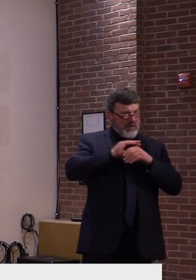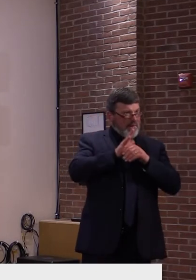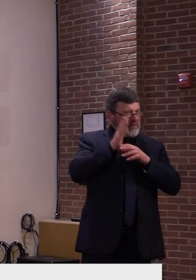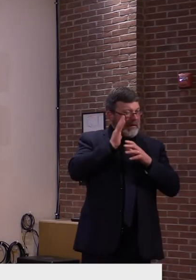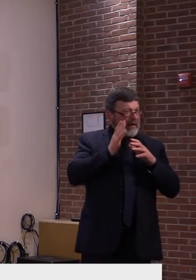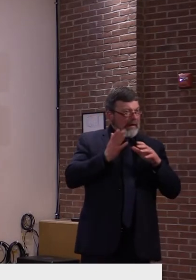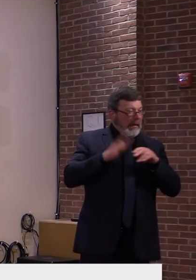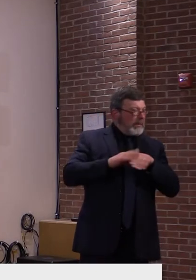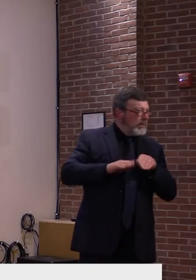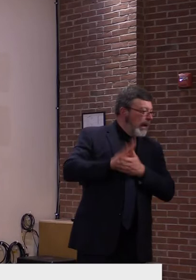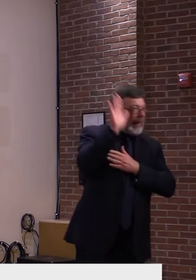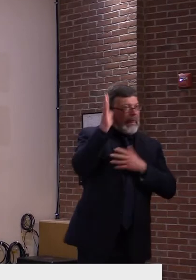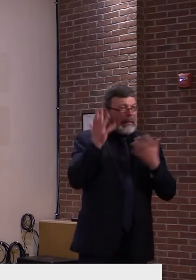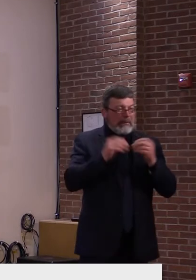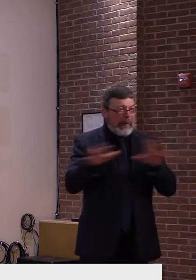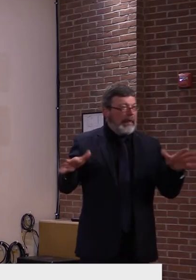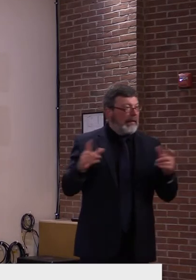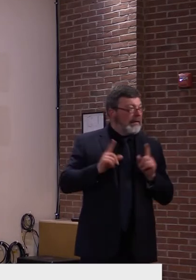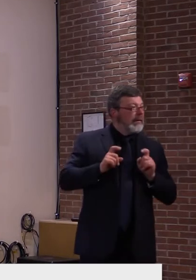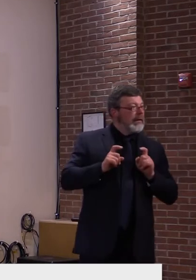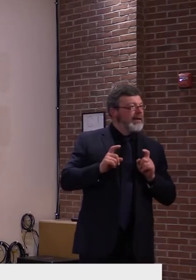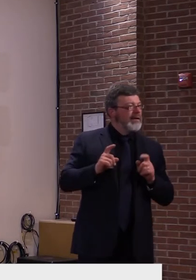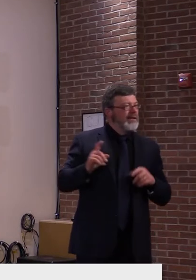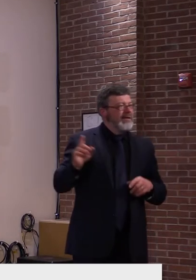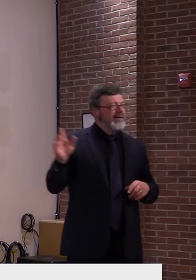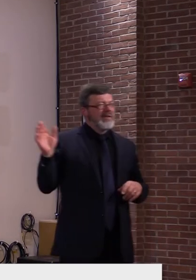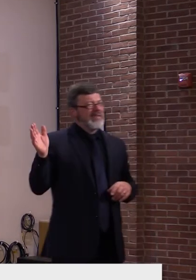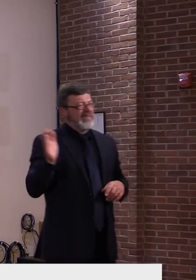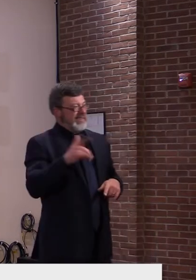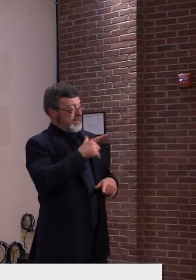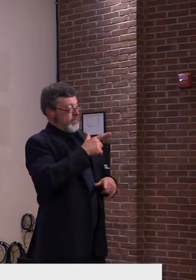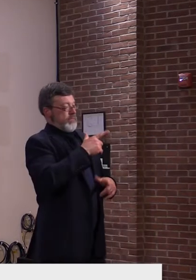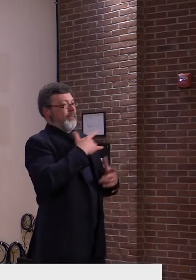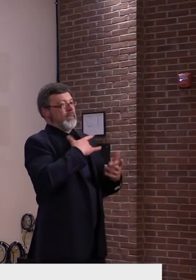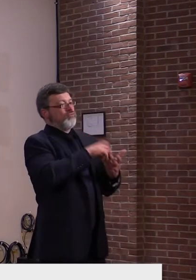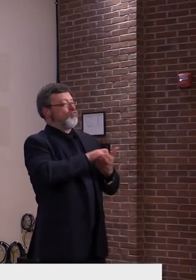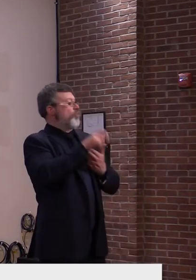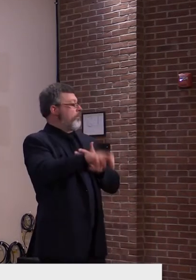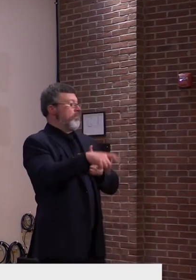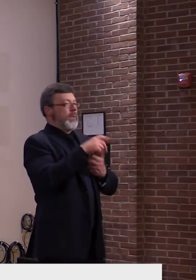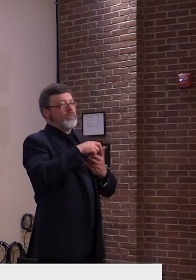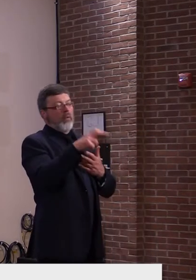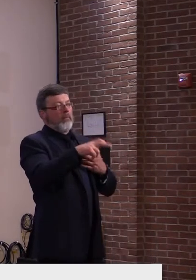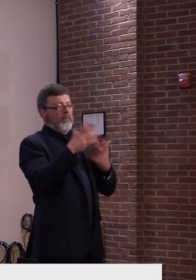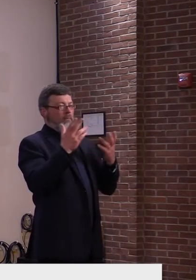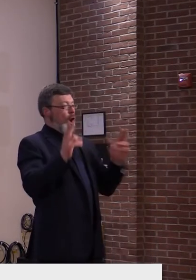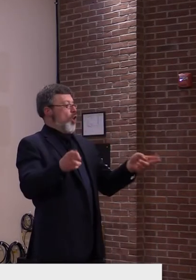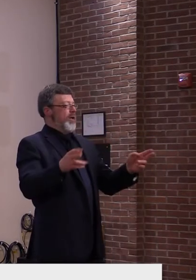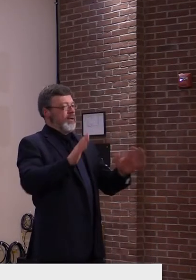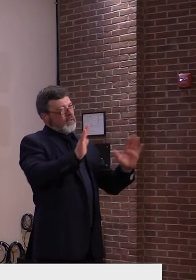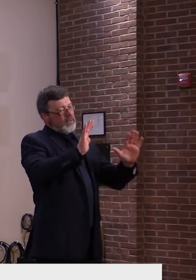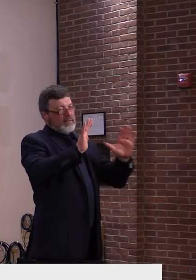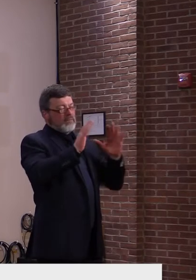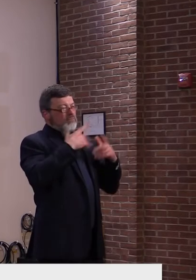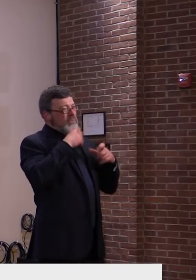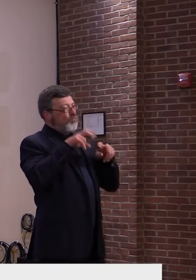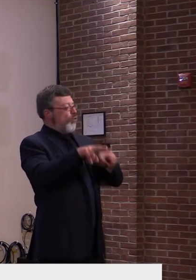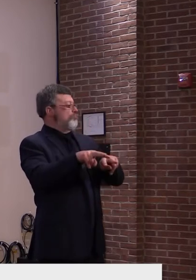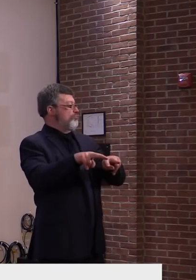think it's a little premature timing if from a public health standpoint, but again, that's not the reason that the